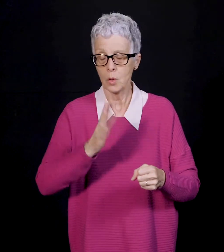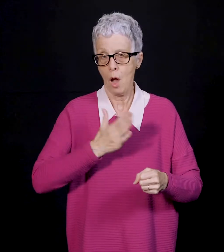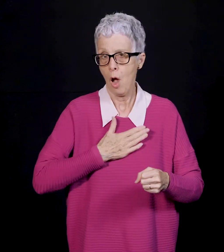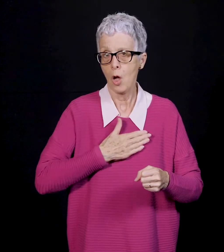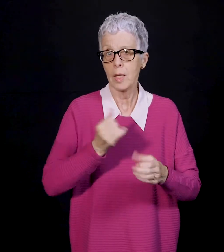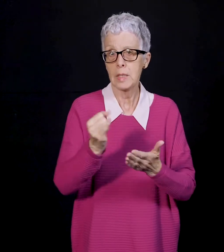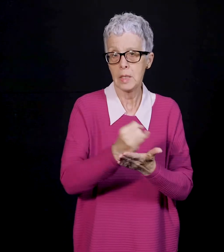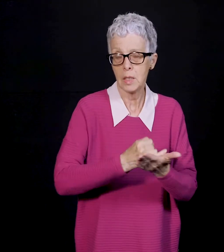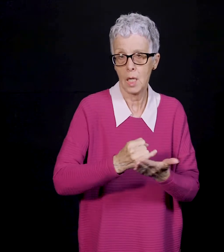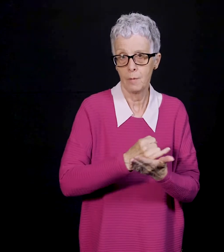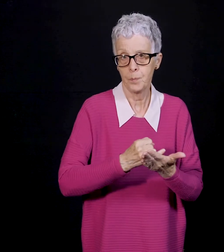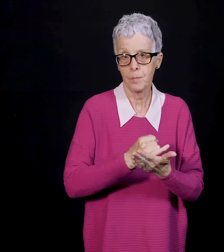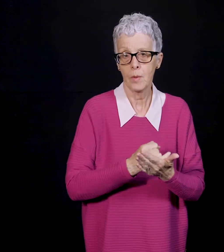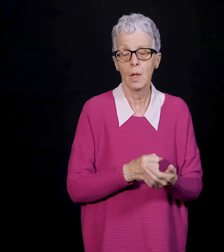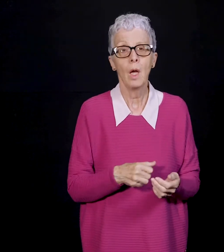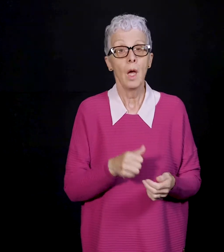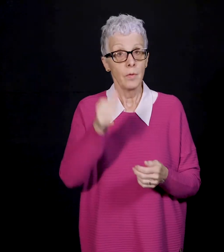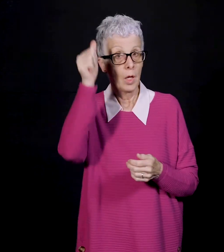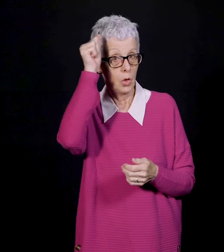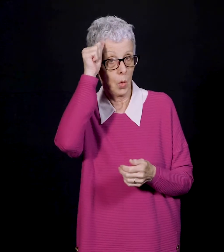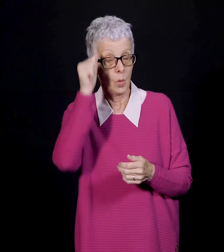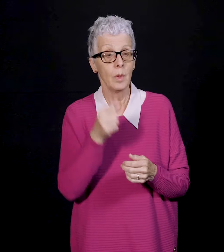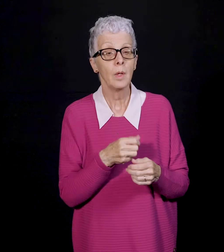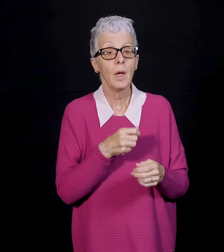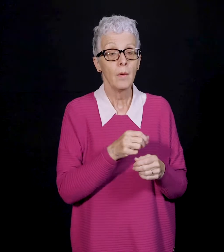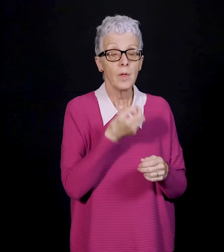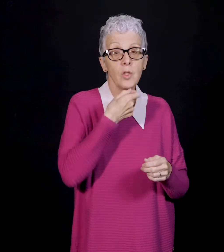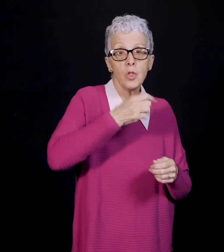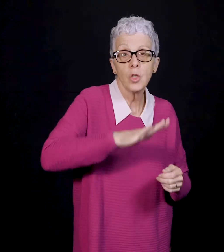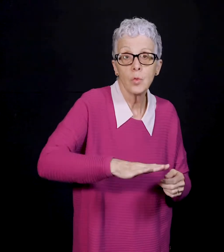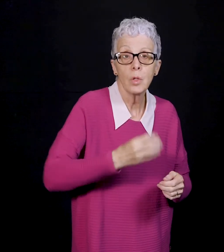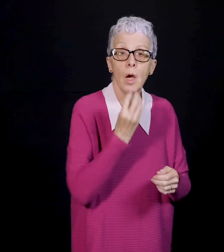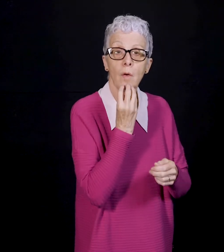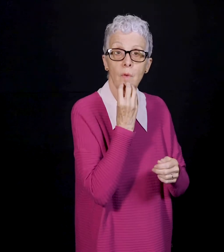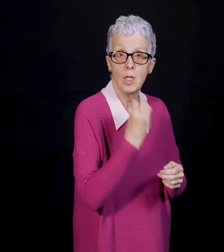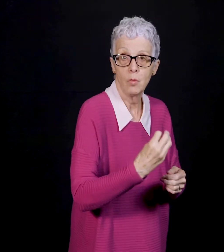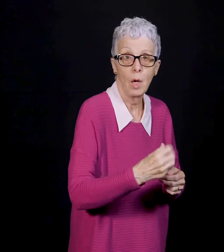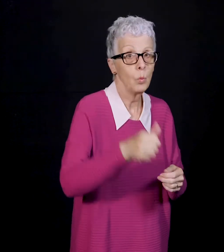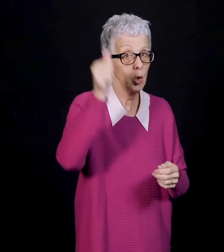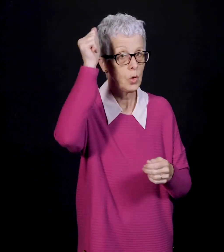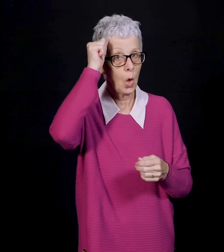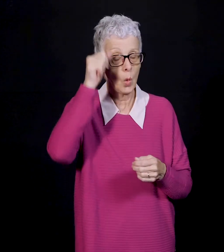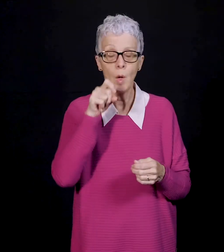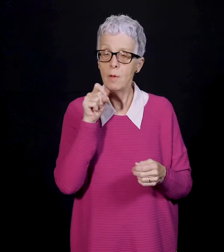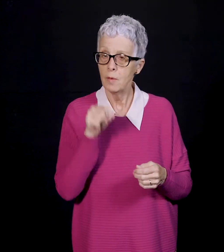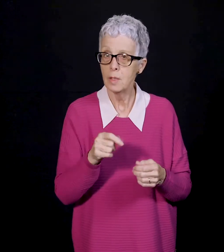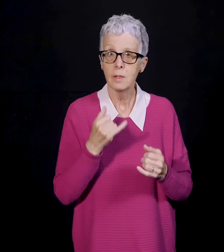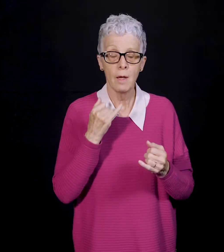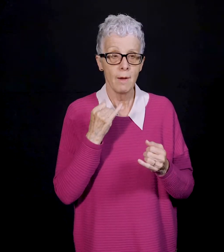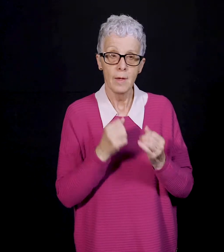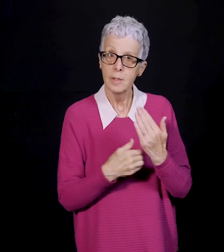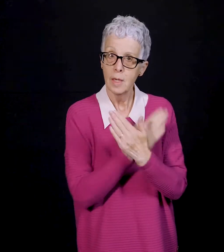would have been left in no doubt about the gravity of their sin, and they would have had a healthy reverence for the Lord, having observed all of that year after